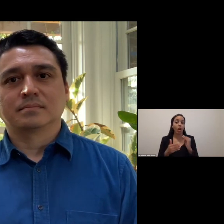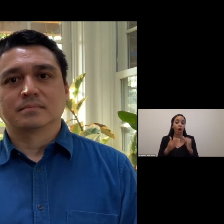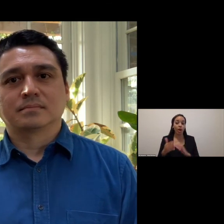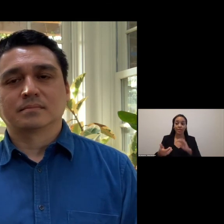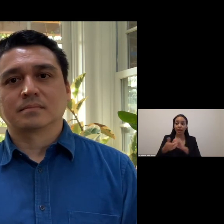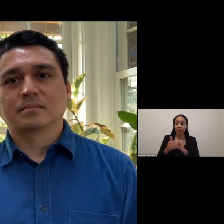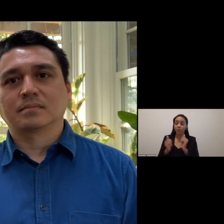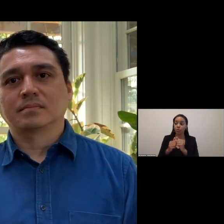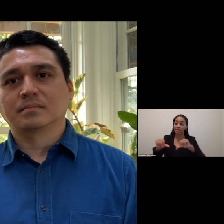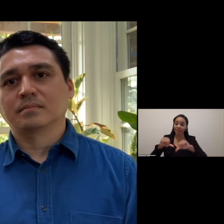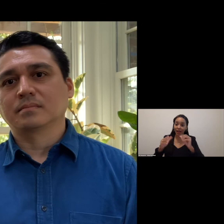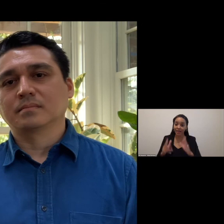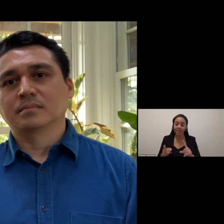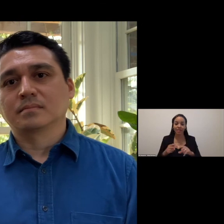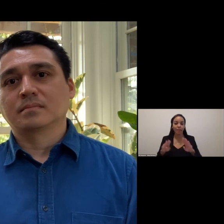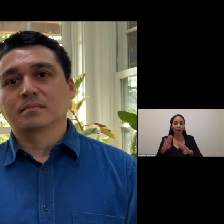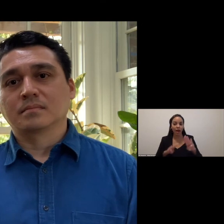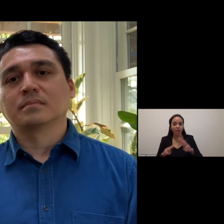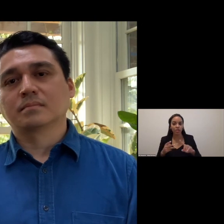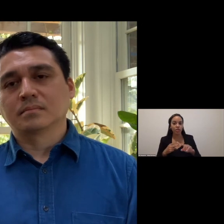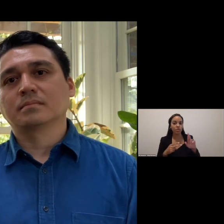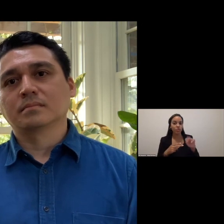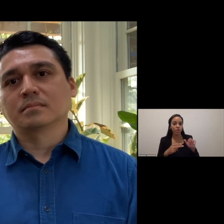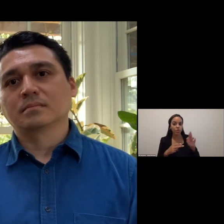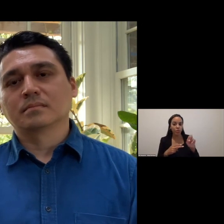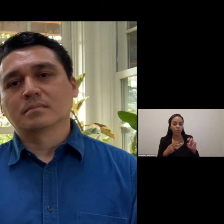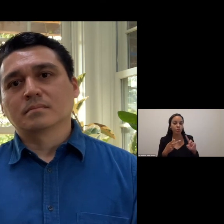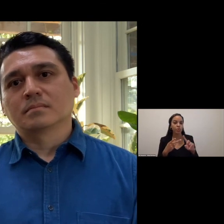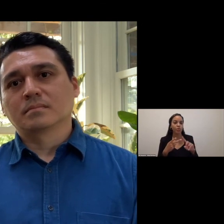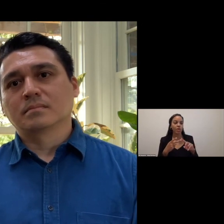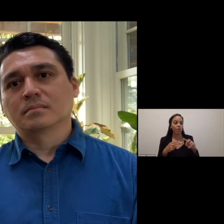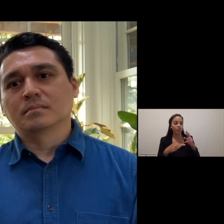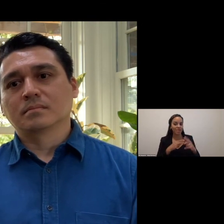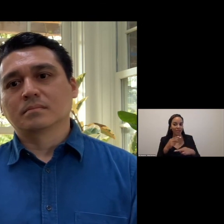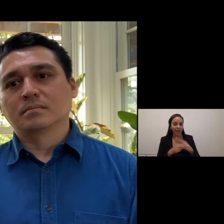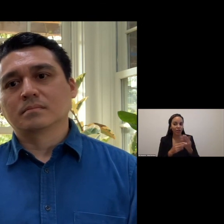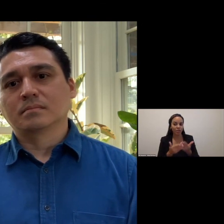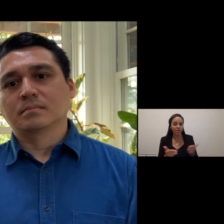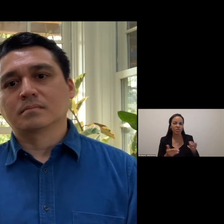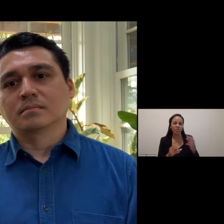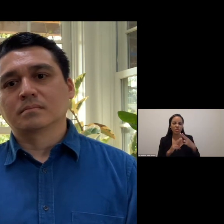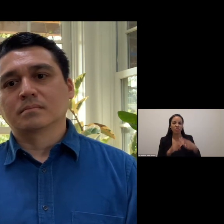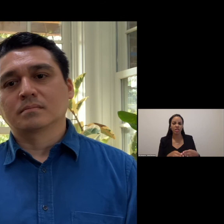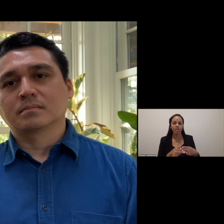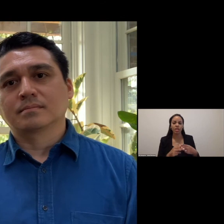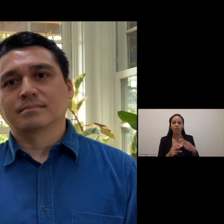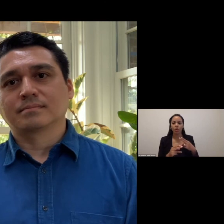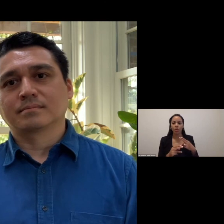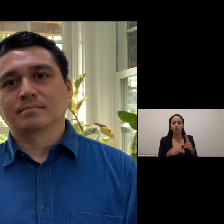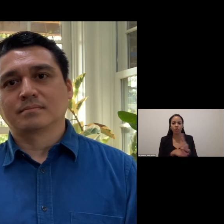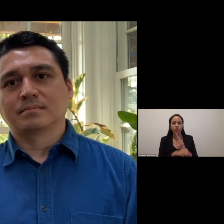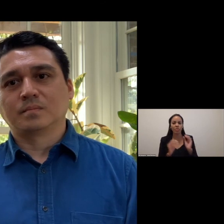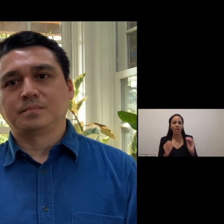world? Is it better to keep a land untouched despite the valuable research and findings? And virtual residencies aren't the same